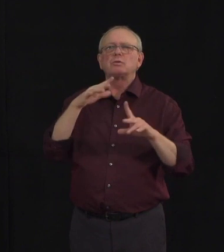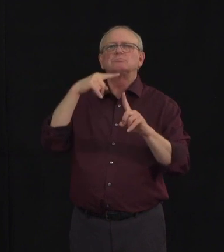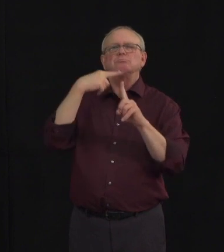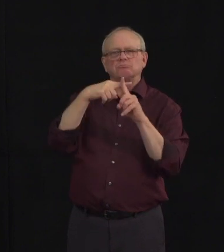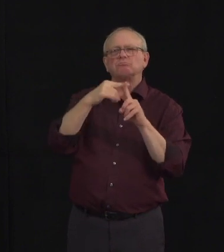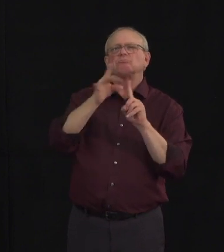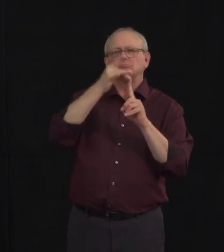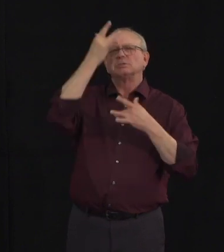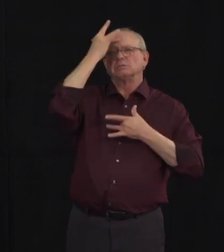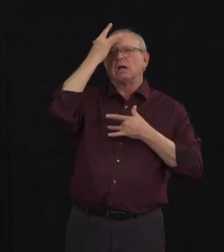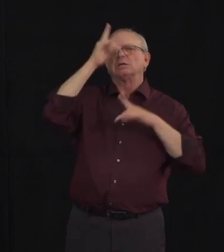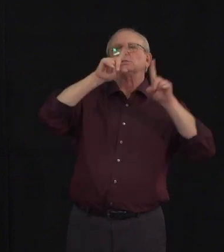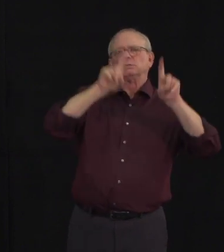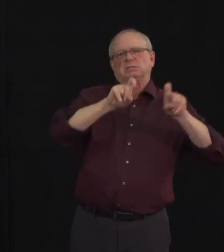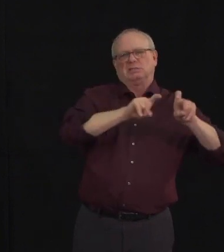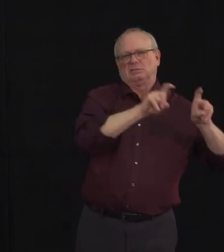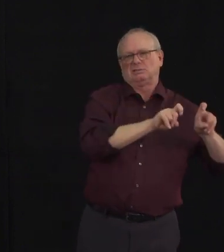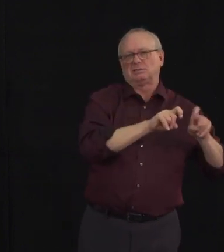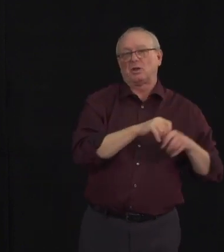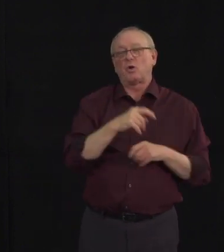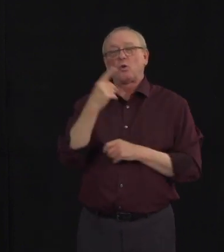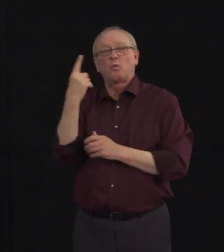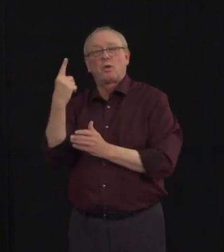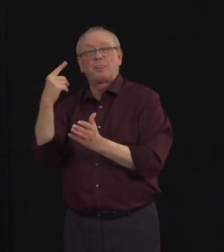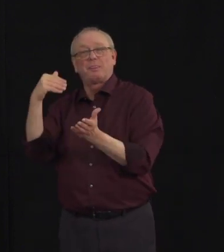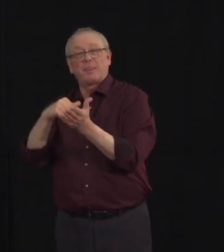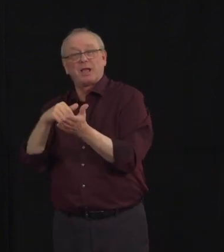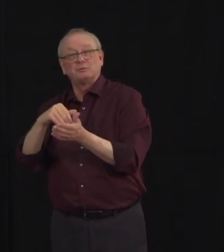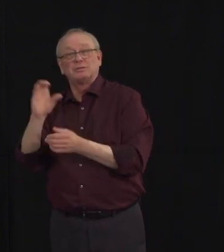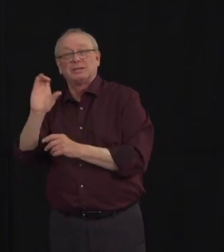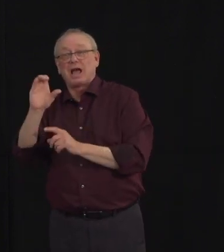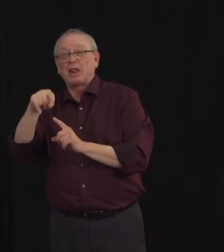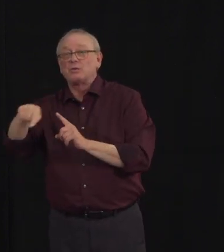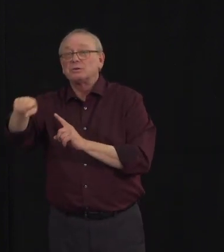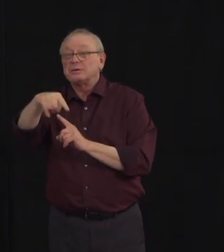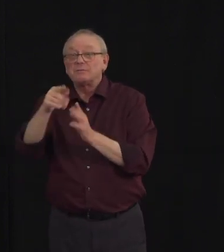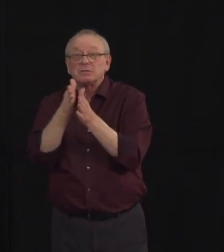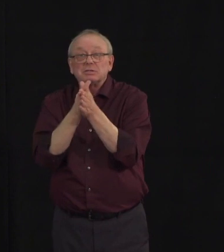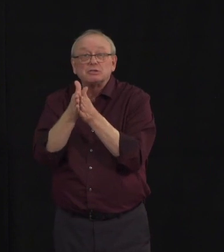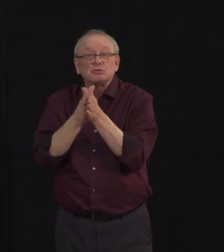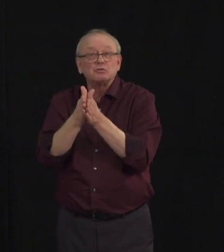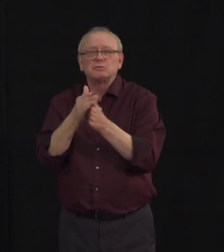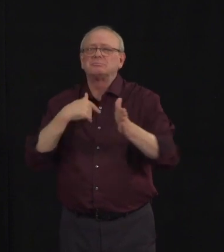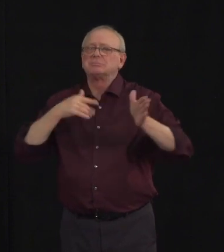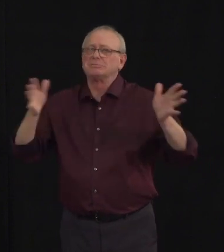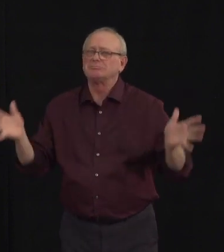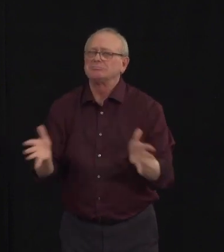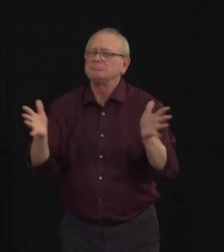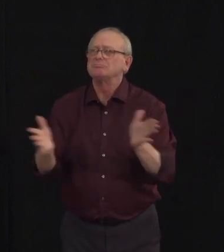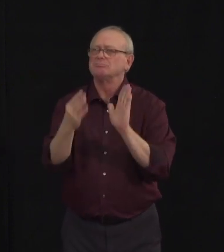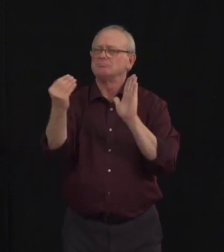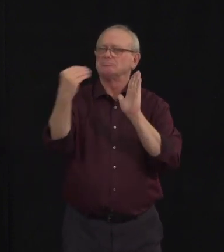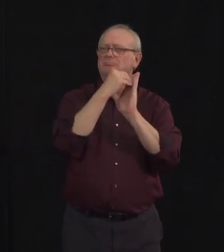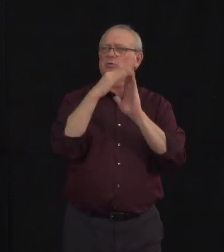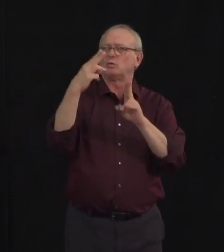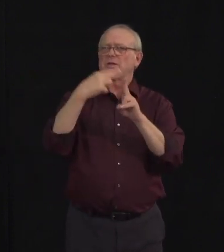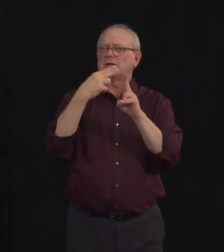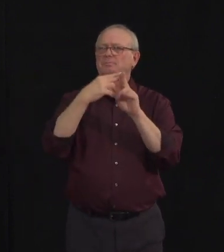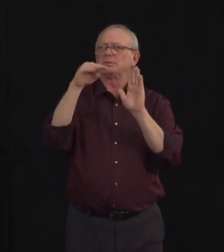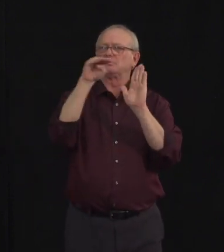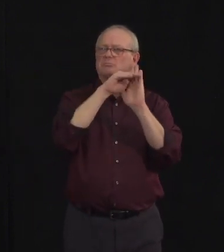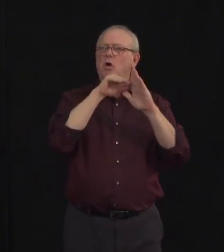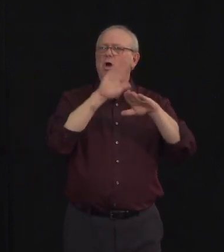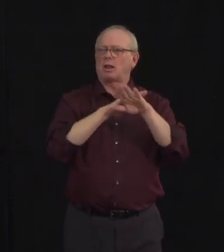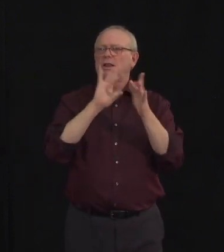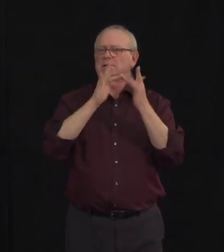is interested to participate to go online and register for a test. Booking will be first come, first serve,